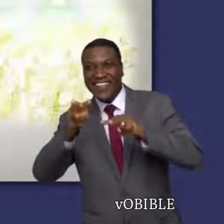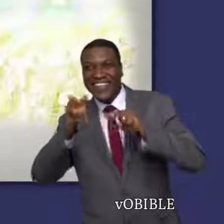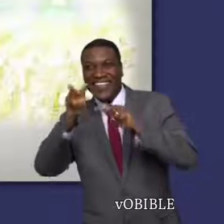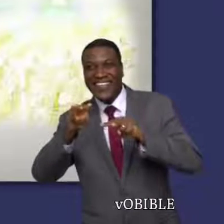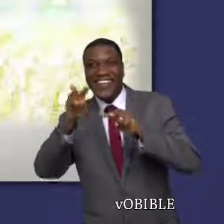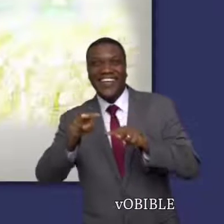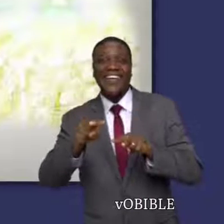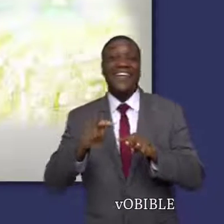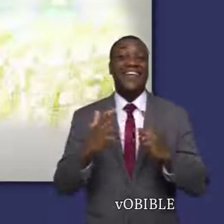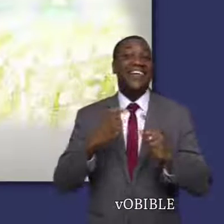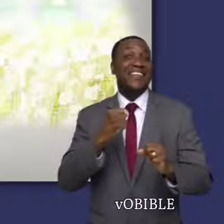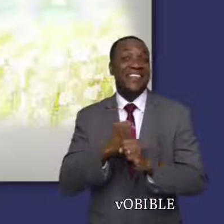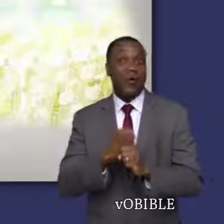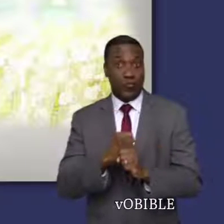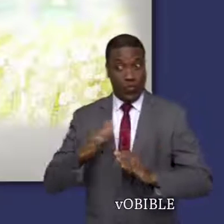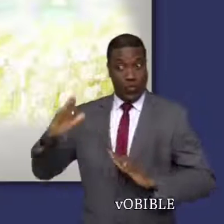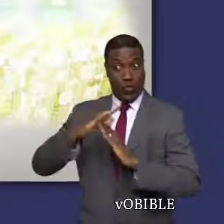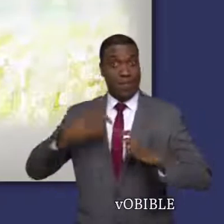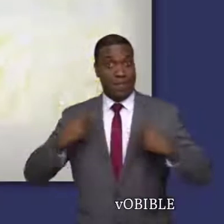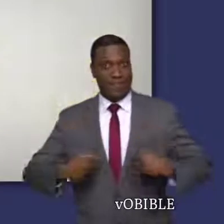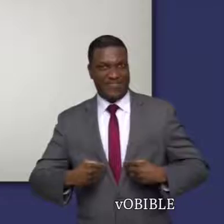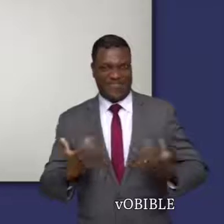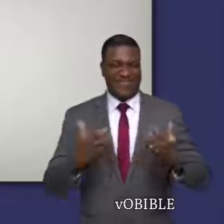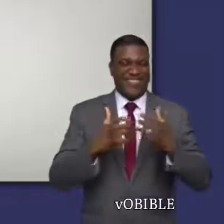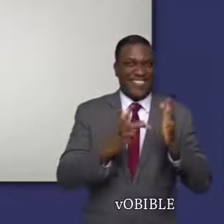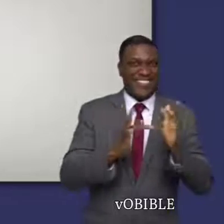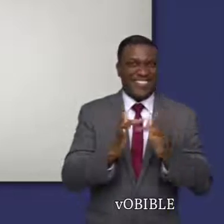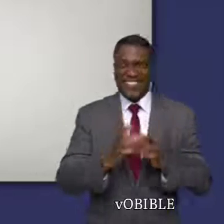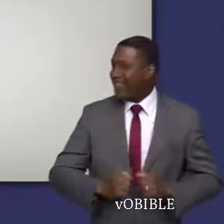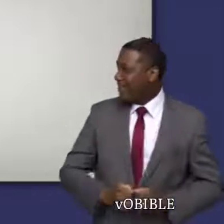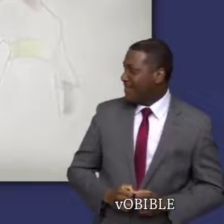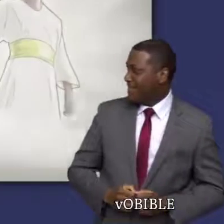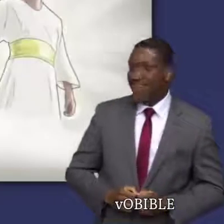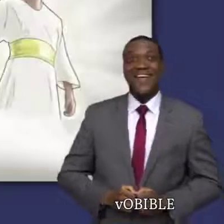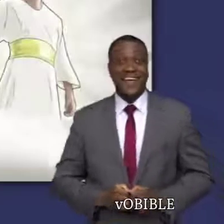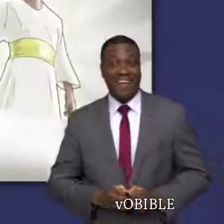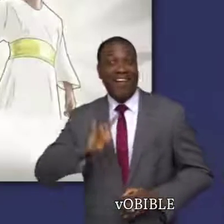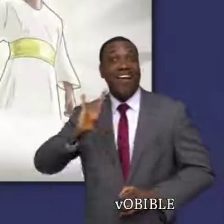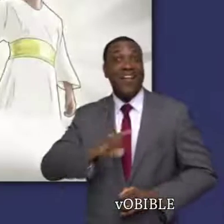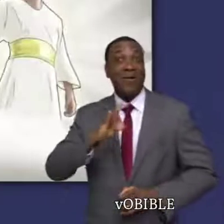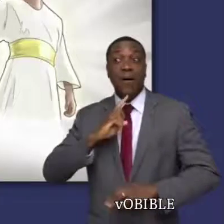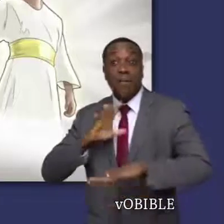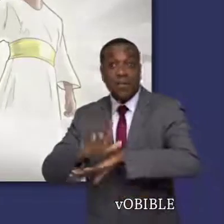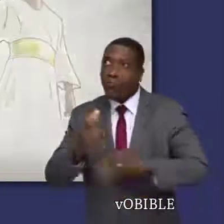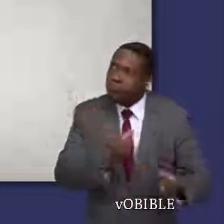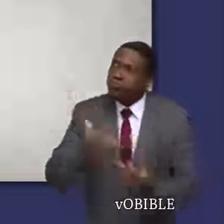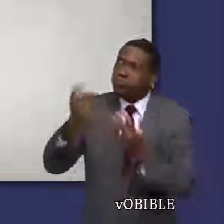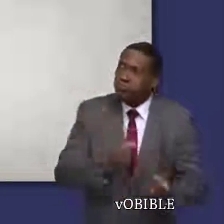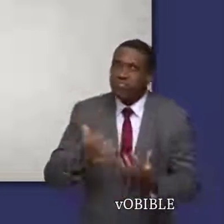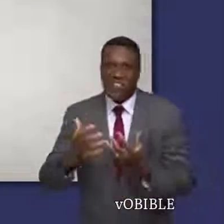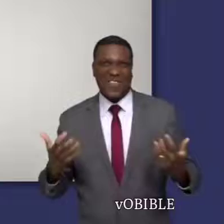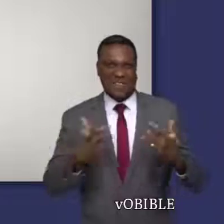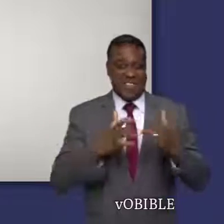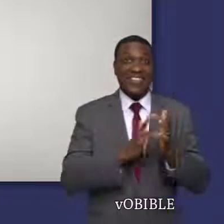as explained in the book of Hebrews. For example, the high priest typifies Jesus Christ. The blood